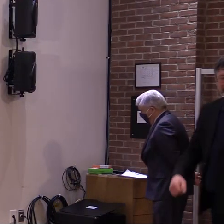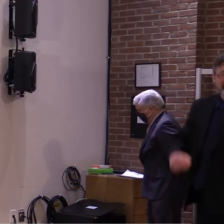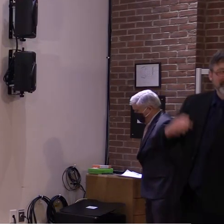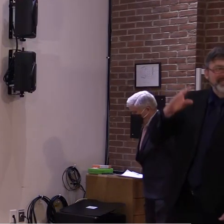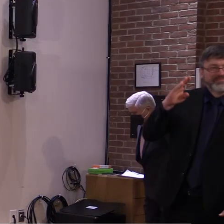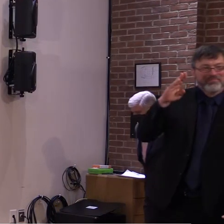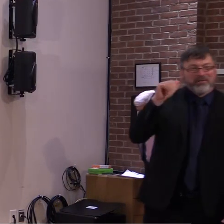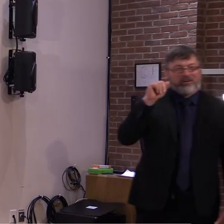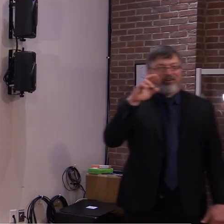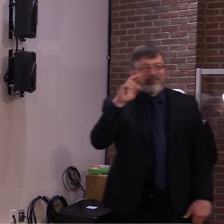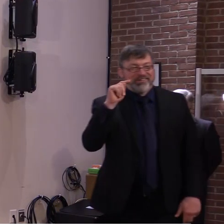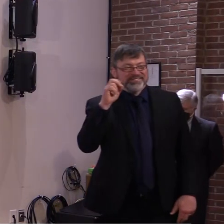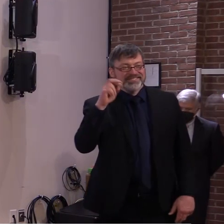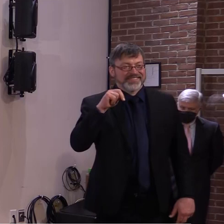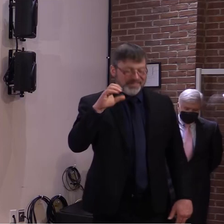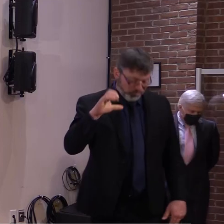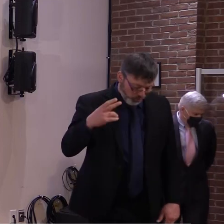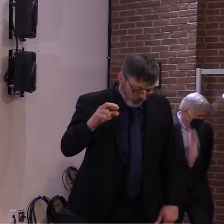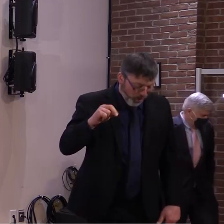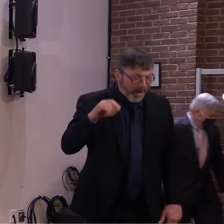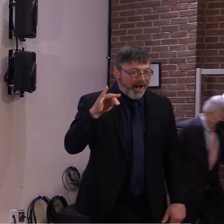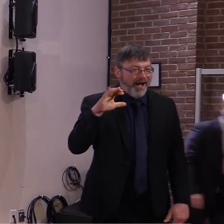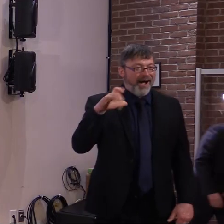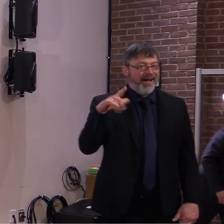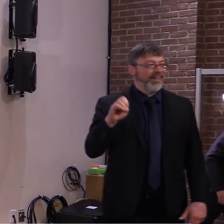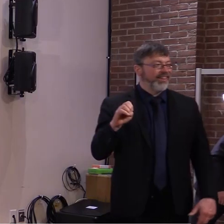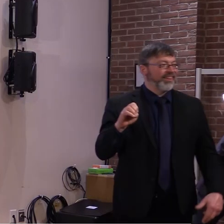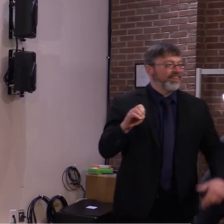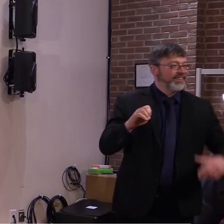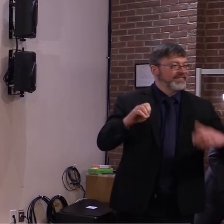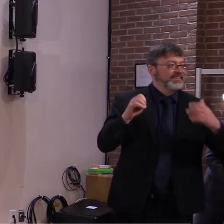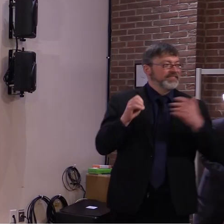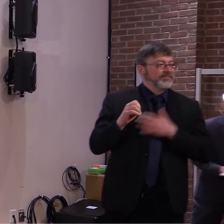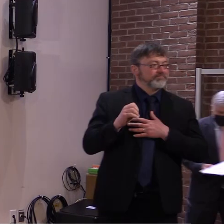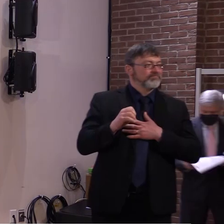Last briefing, Secretary Smith